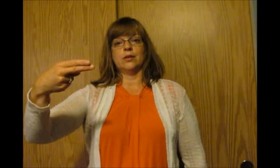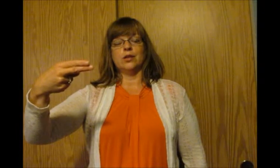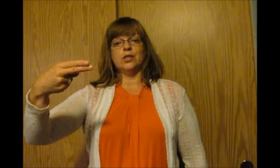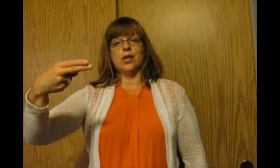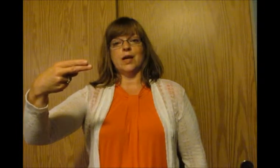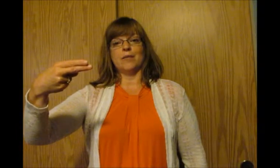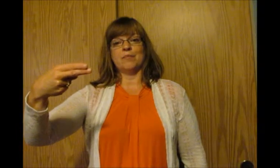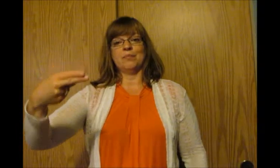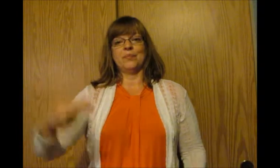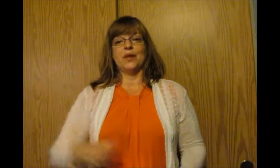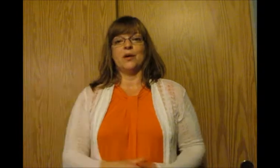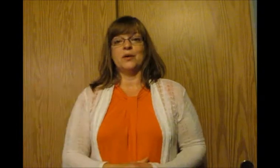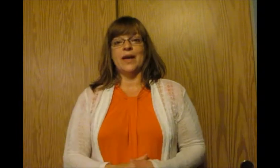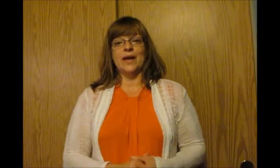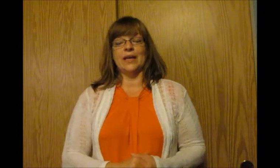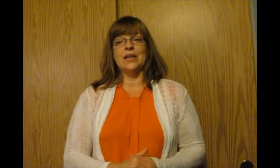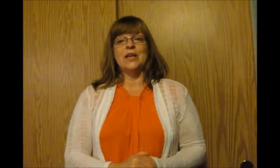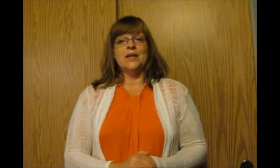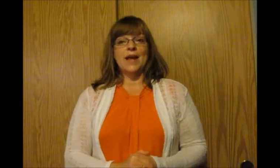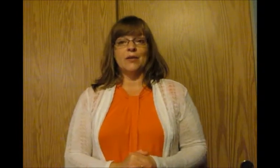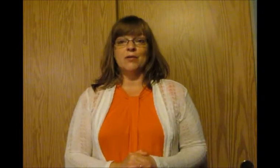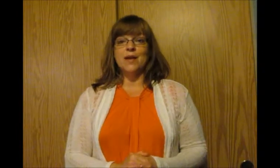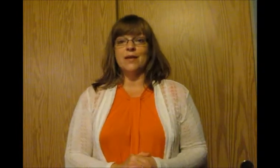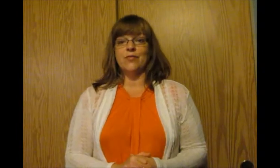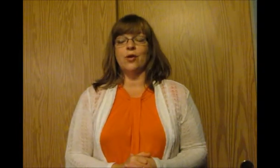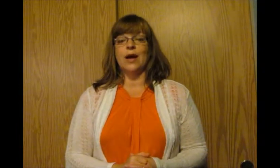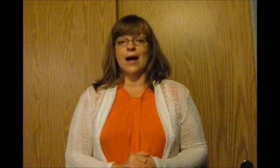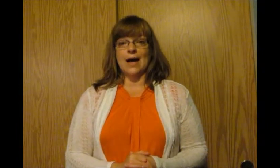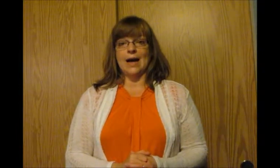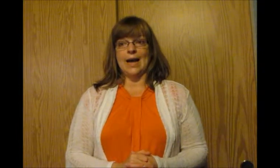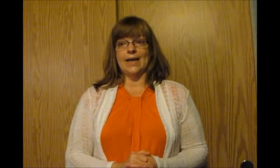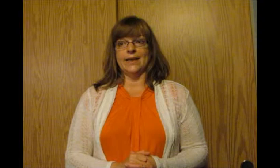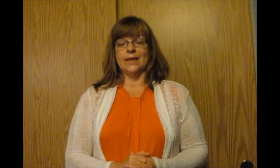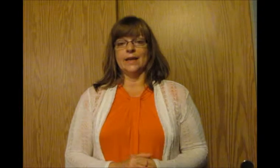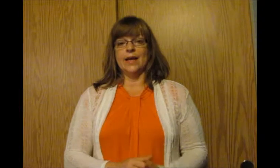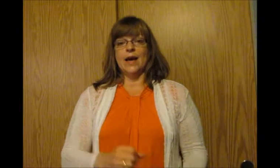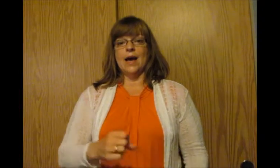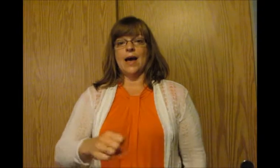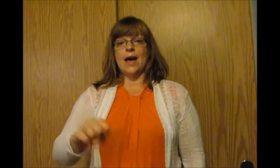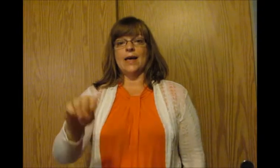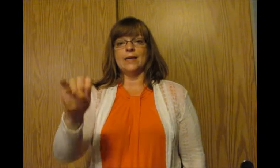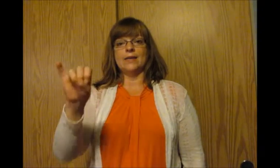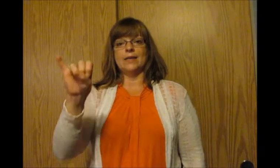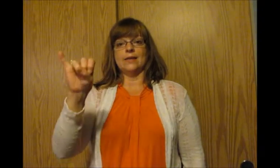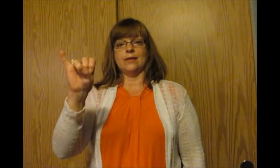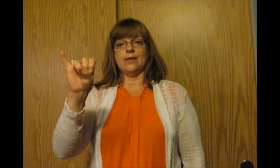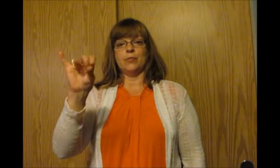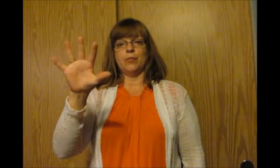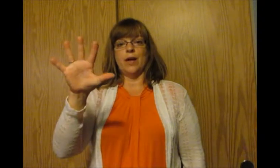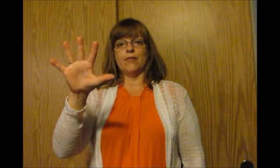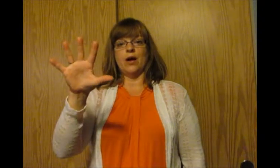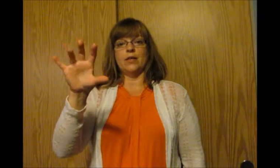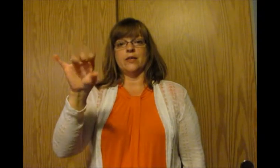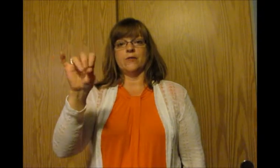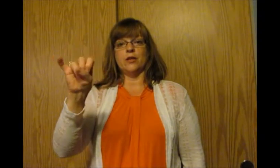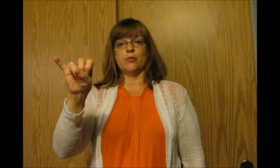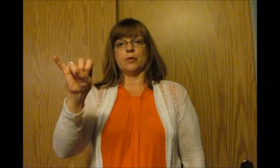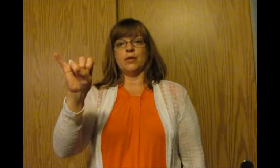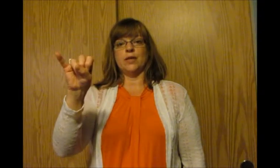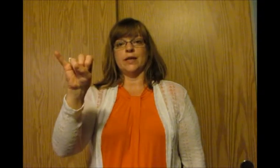Good job. Okay, now we're ready for I. I is easy. Have all these fingers pulled in